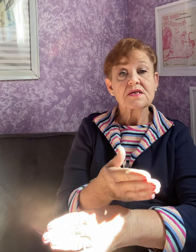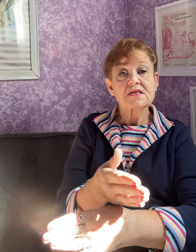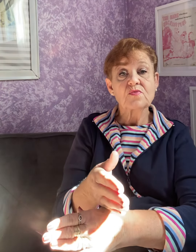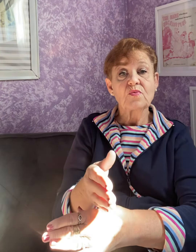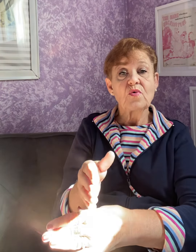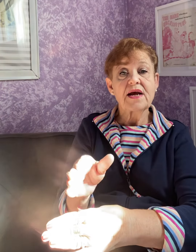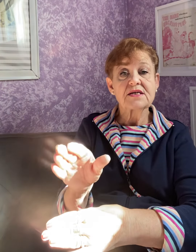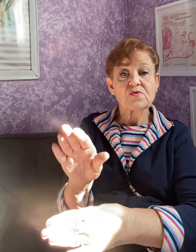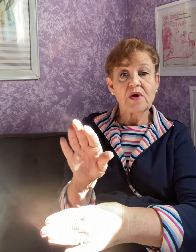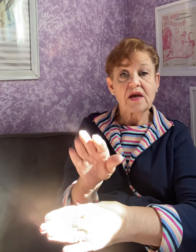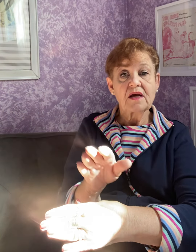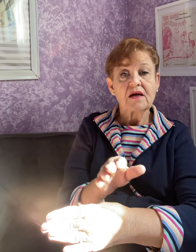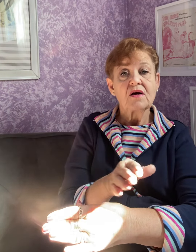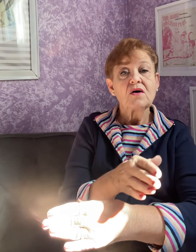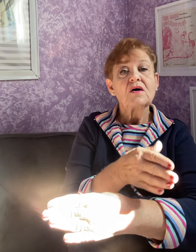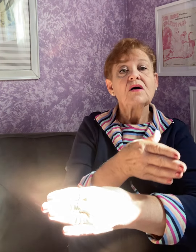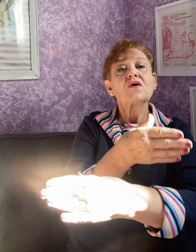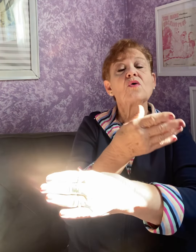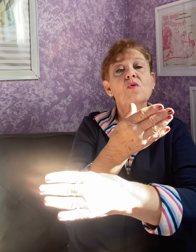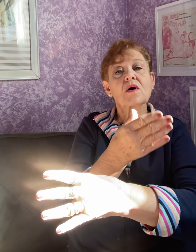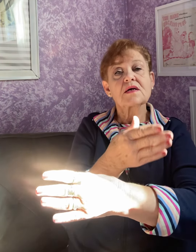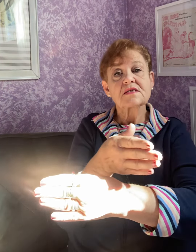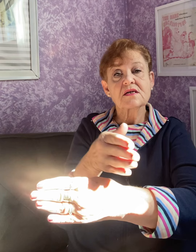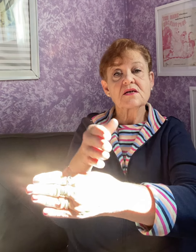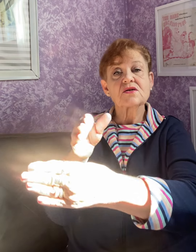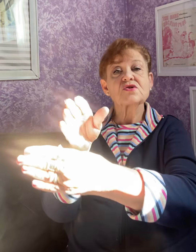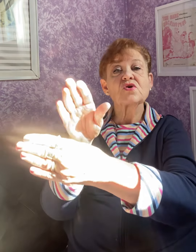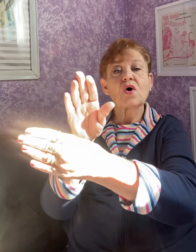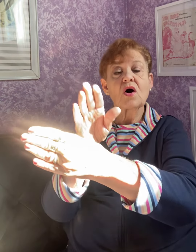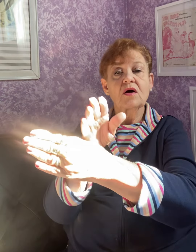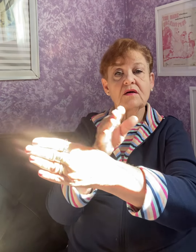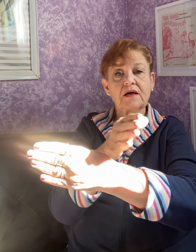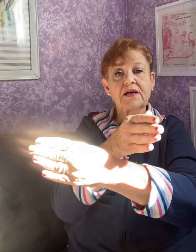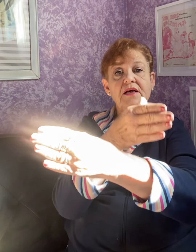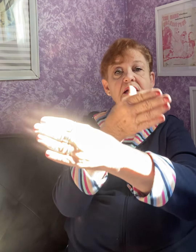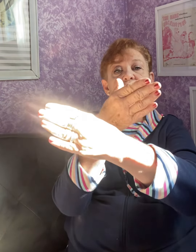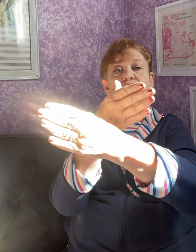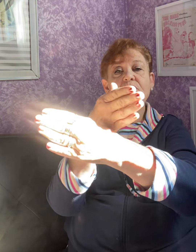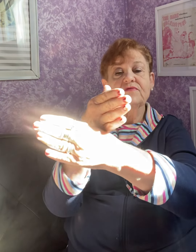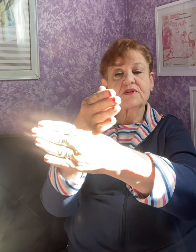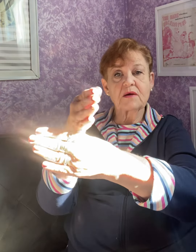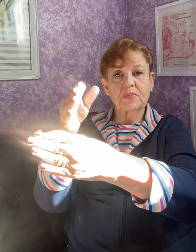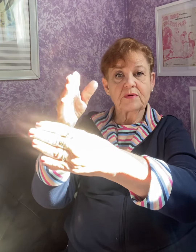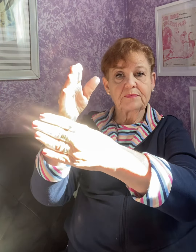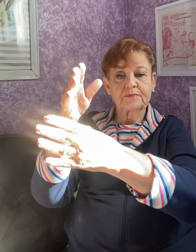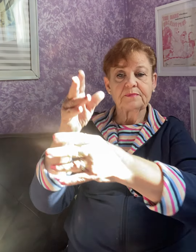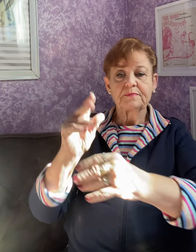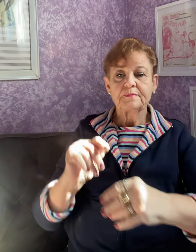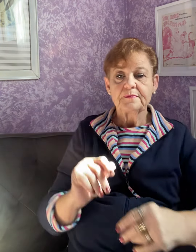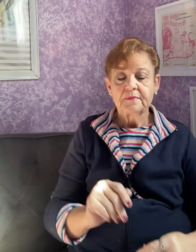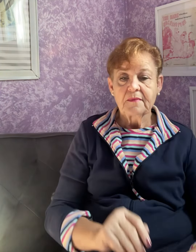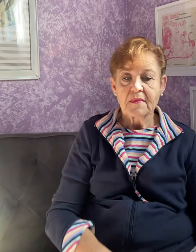Chorus, raise we. Chorus, song. And it can drift up.